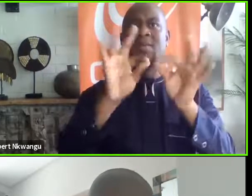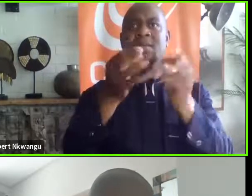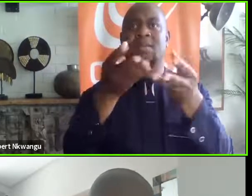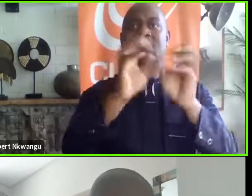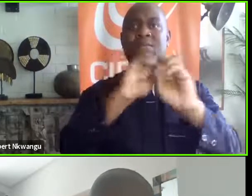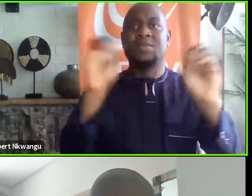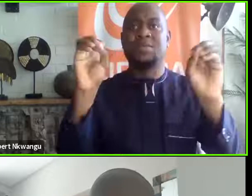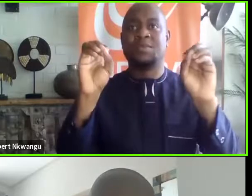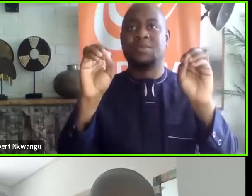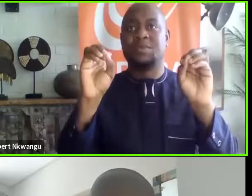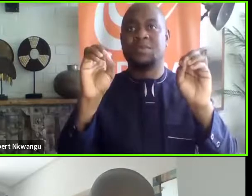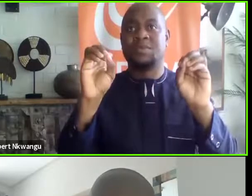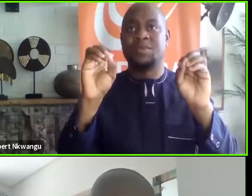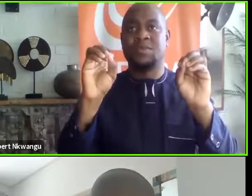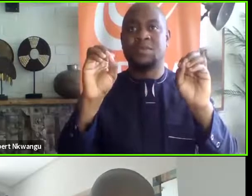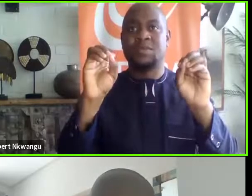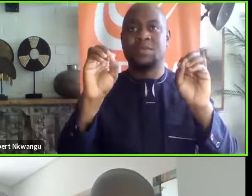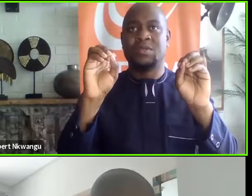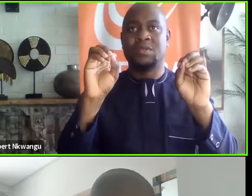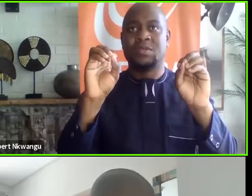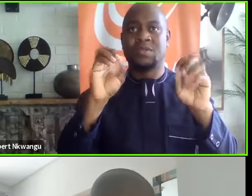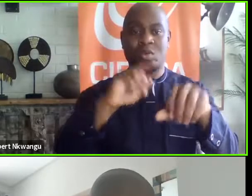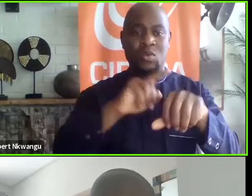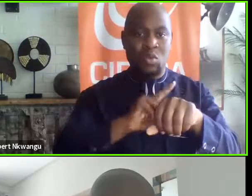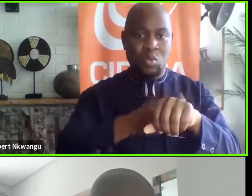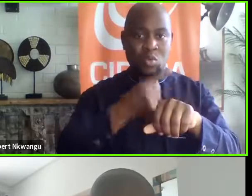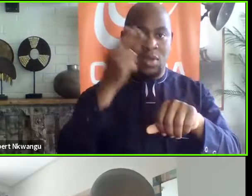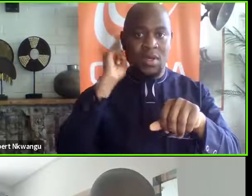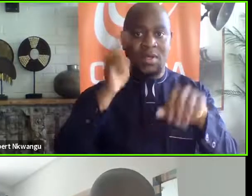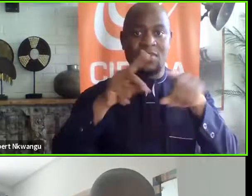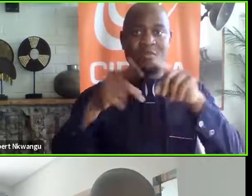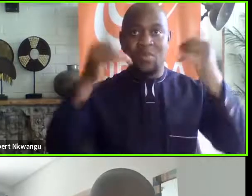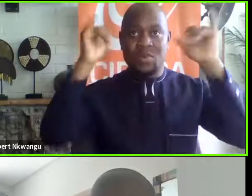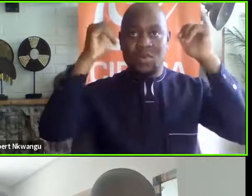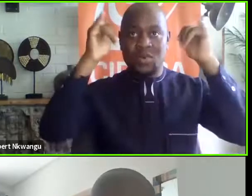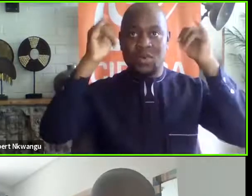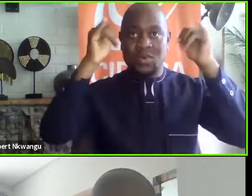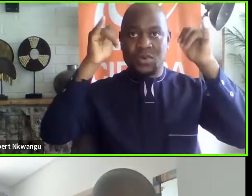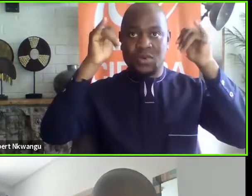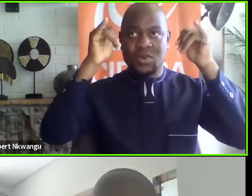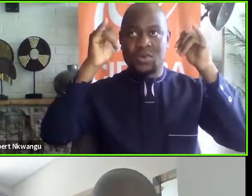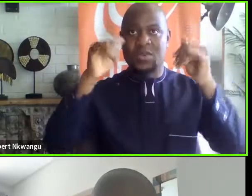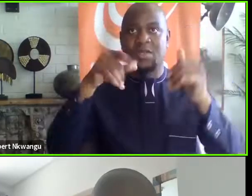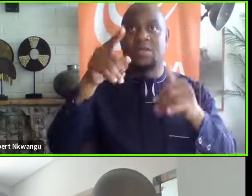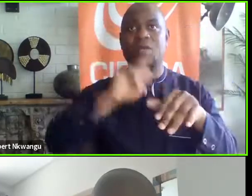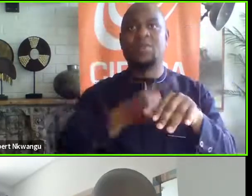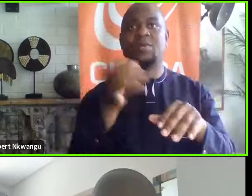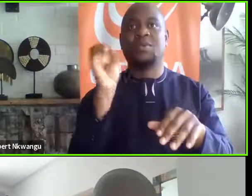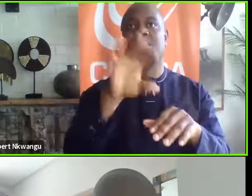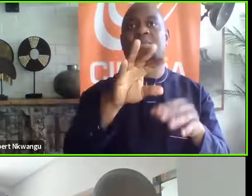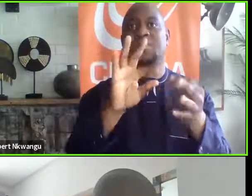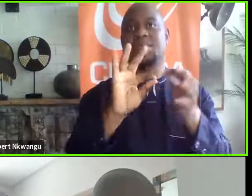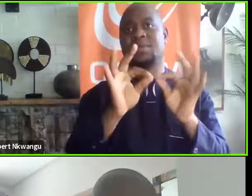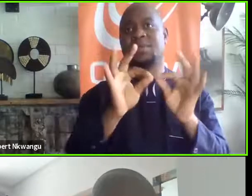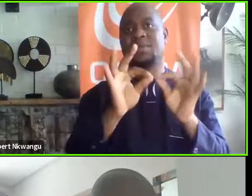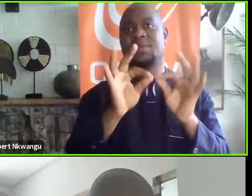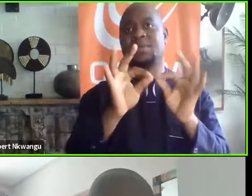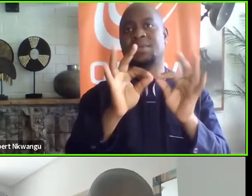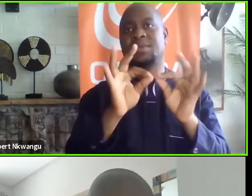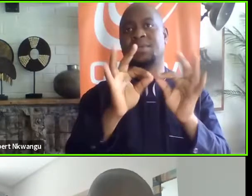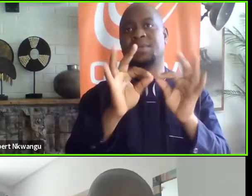TVs. Some of them don't have interpreters as we speak right now. When deaf people made noise